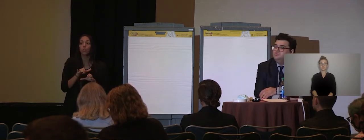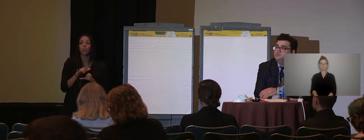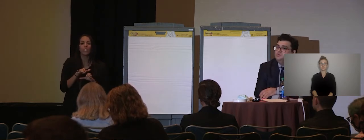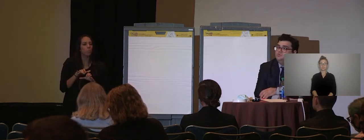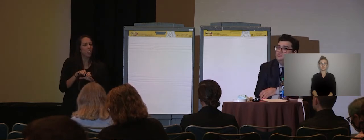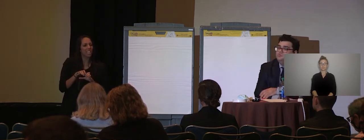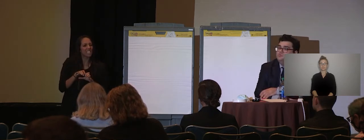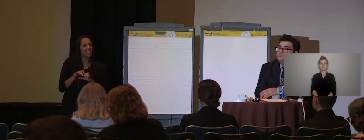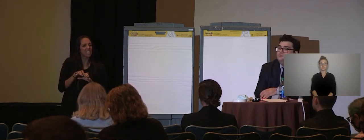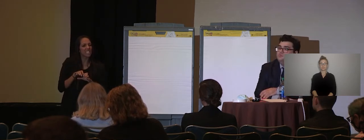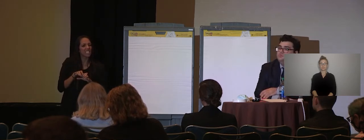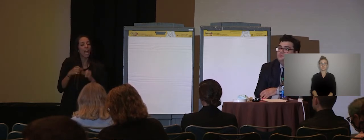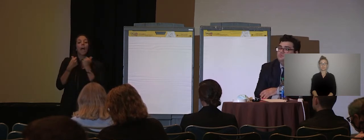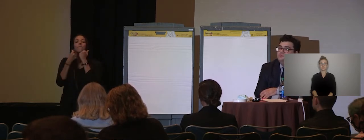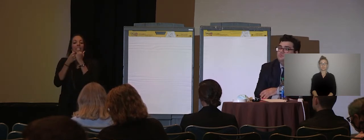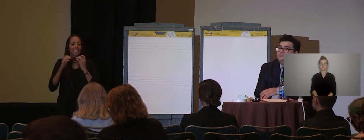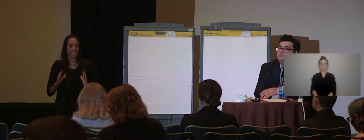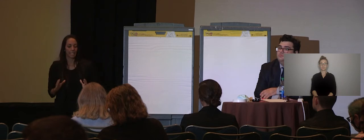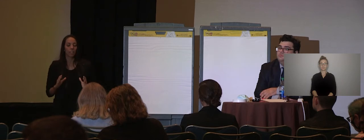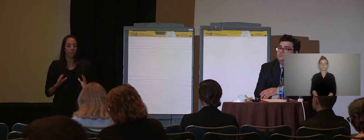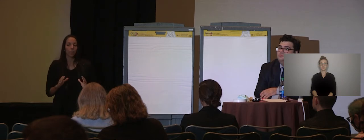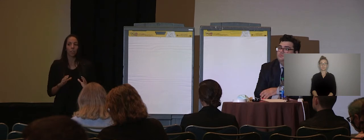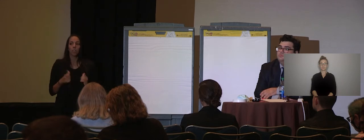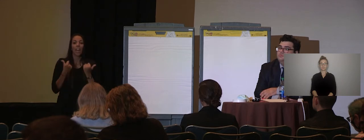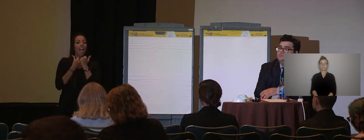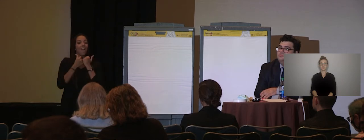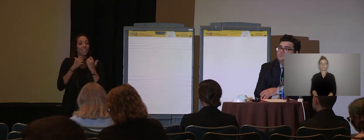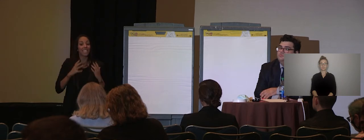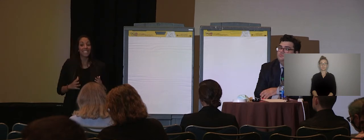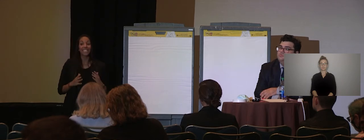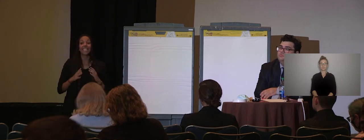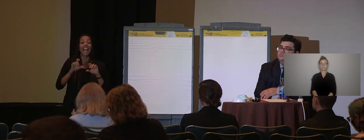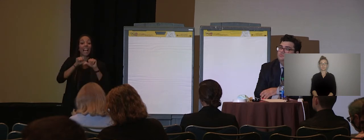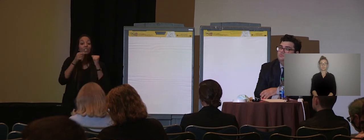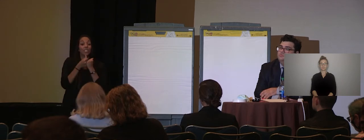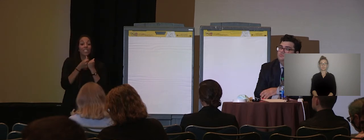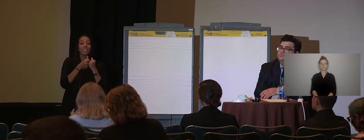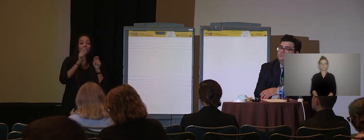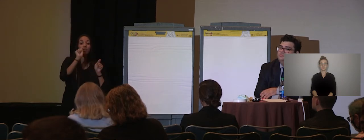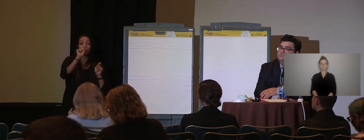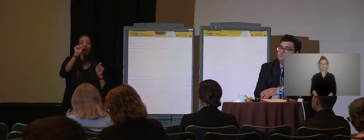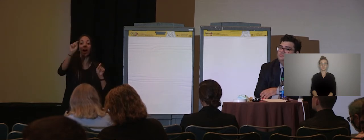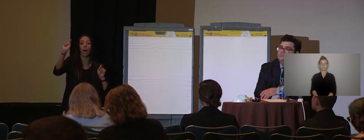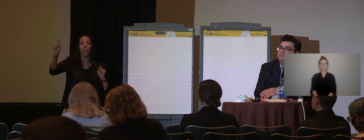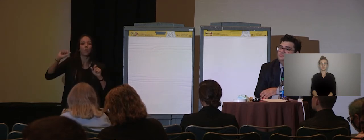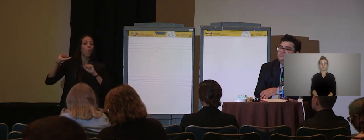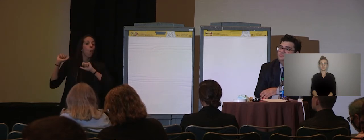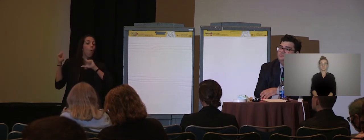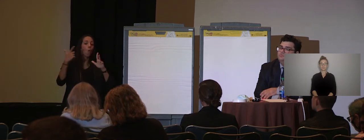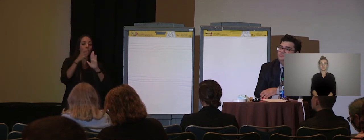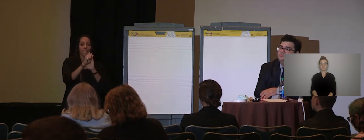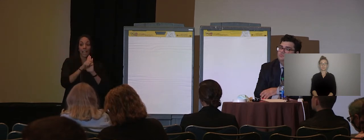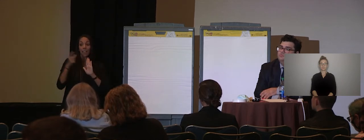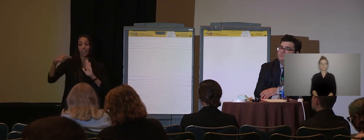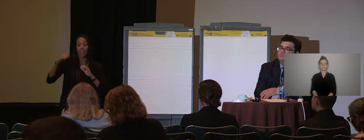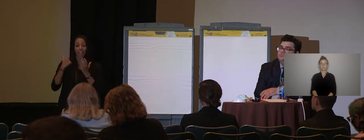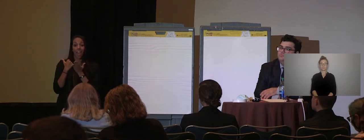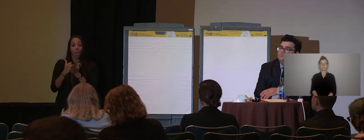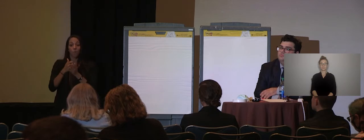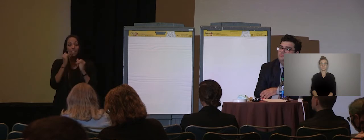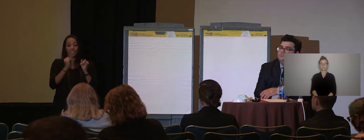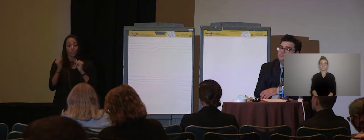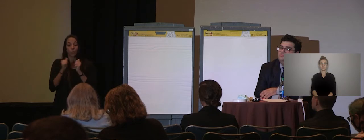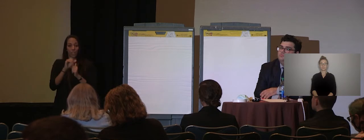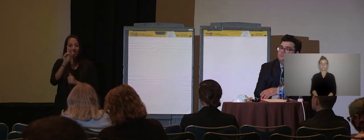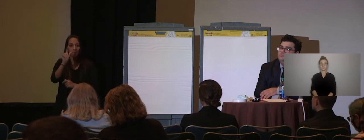our protection and advocacy agencies in every state assist individuals with disabilities. The